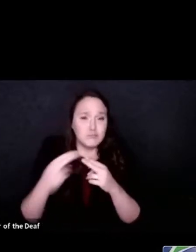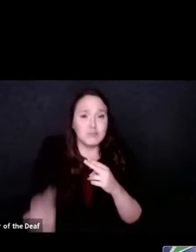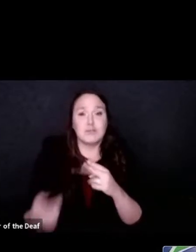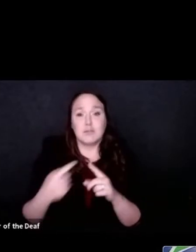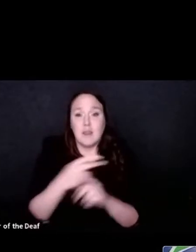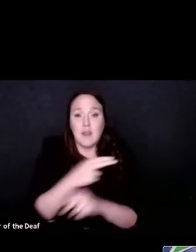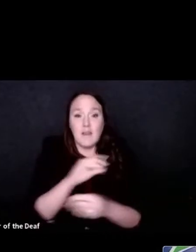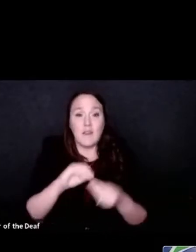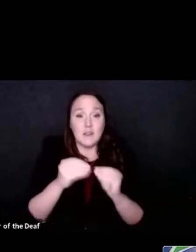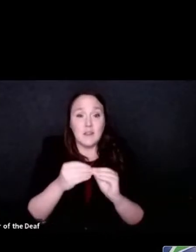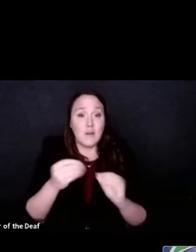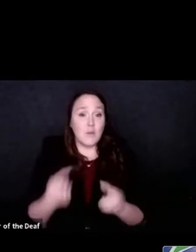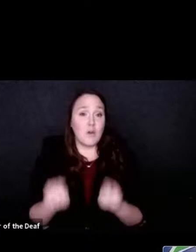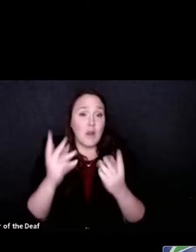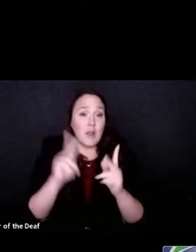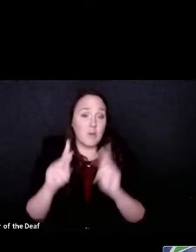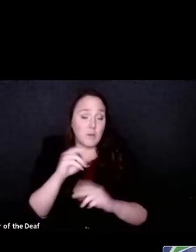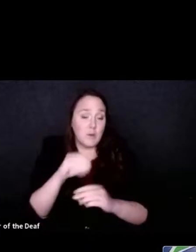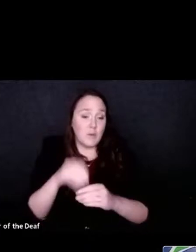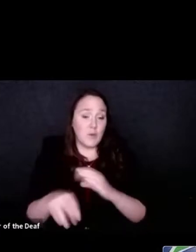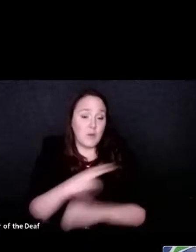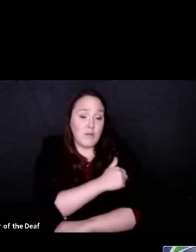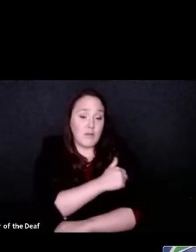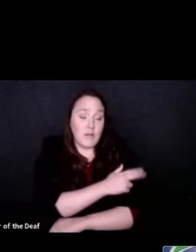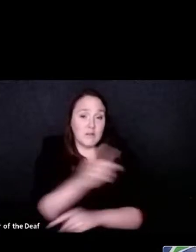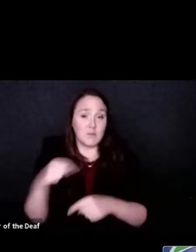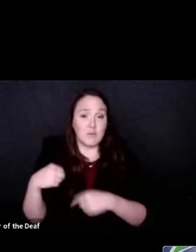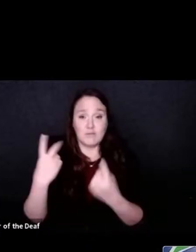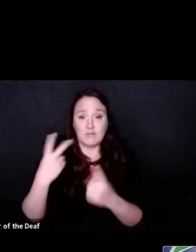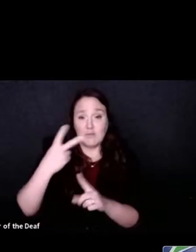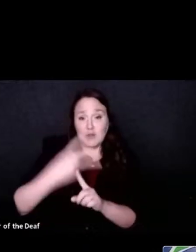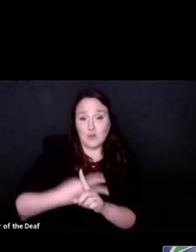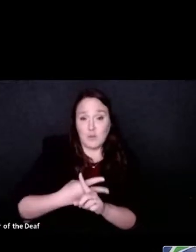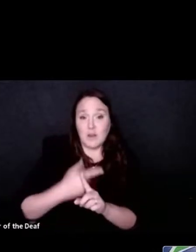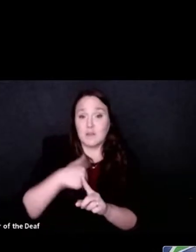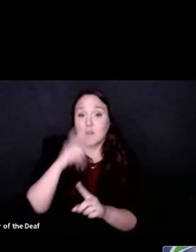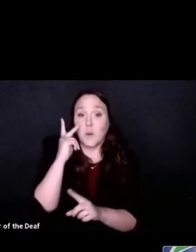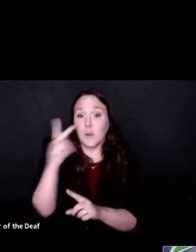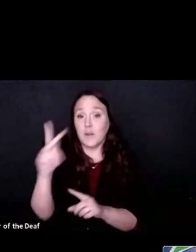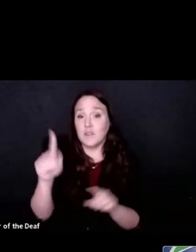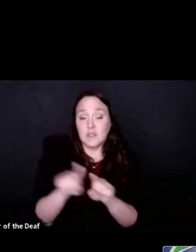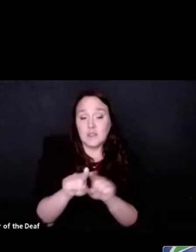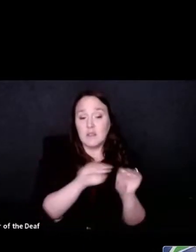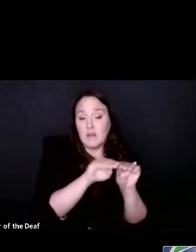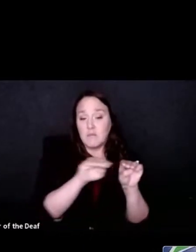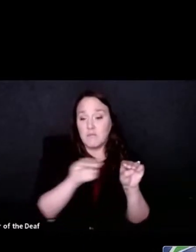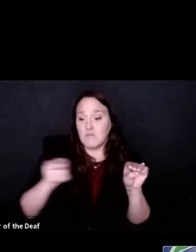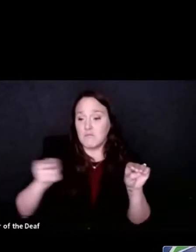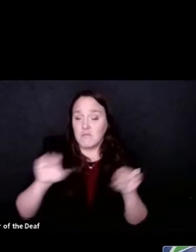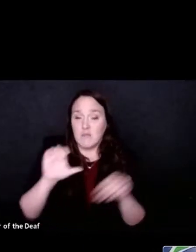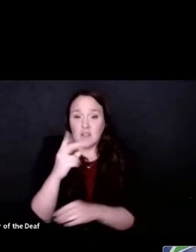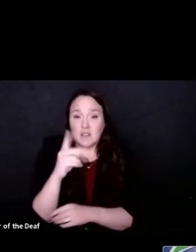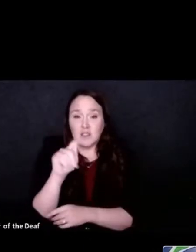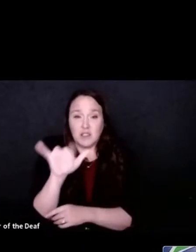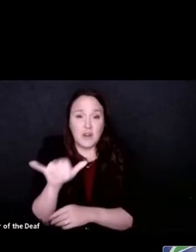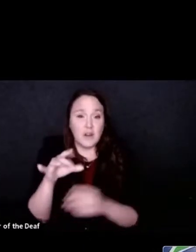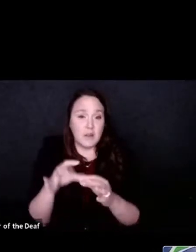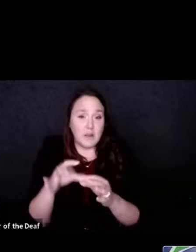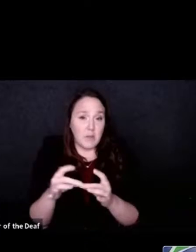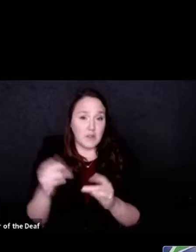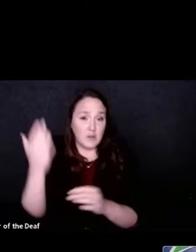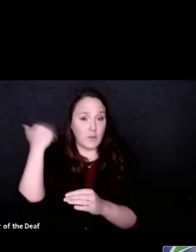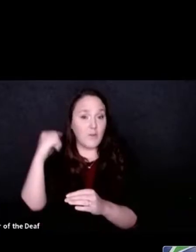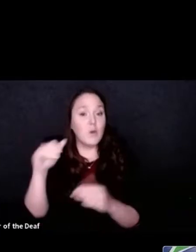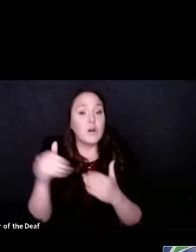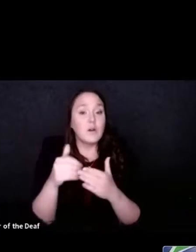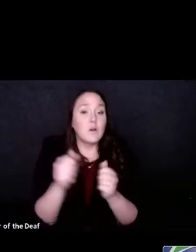hospitalizations in our regions over the last 2 months. And we've seen that same plateau that Charity mentioned before in the number of new cases